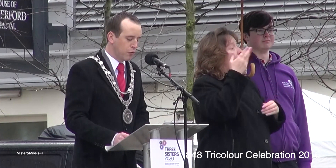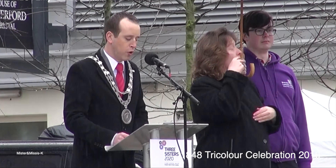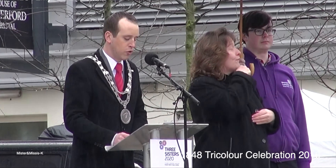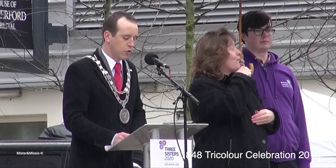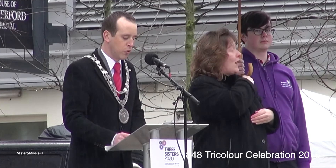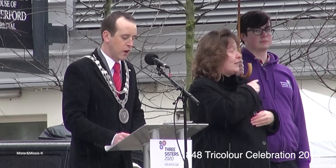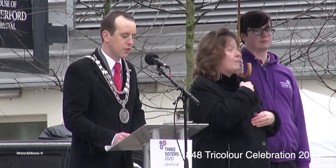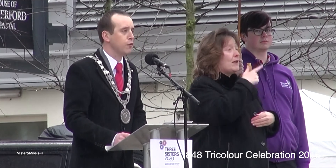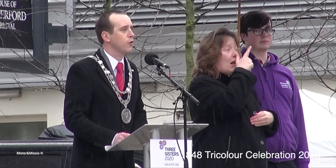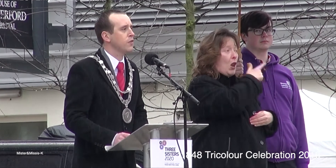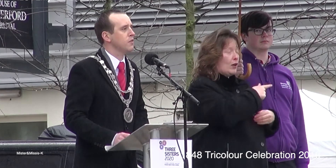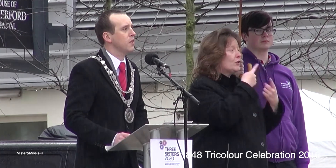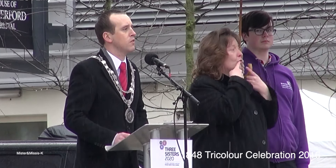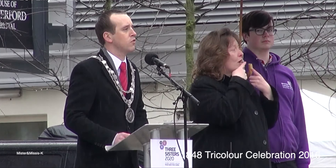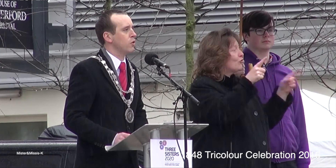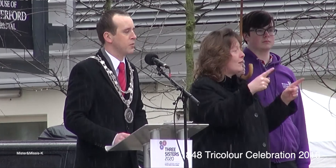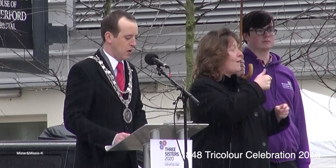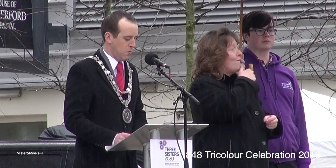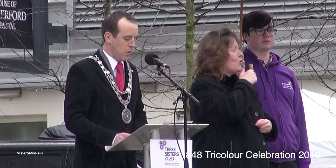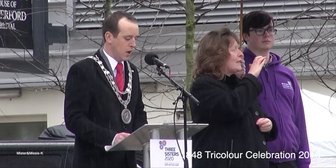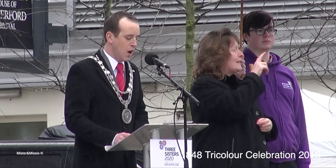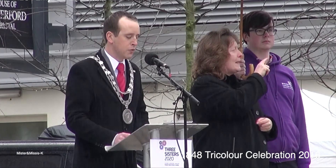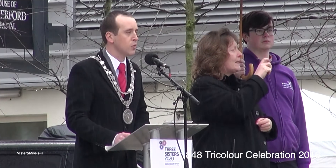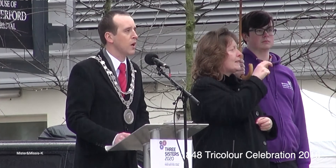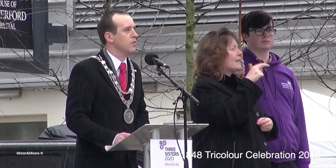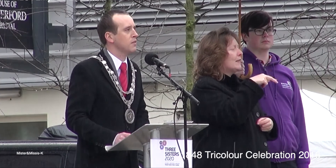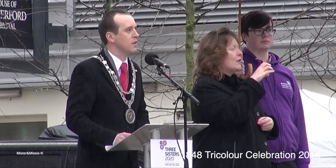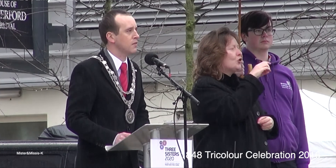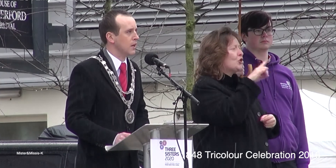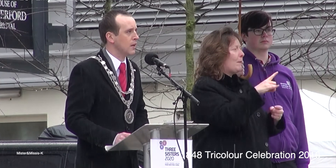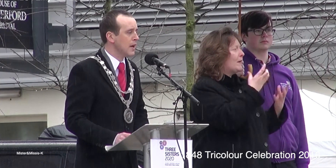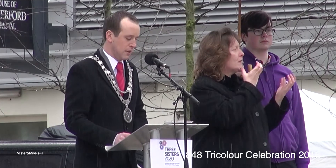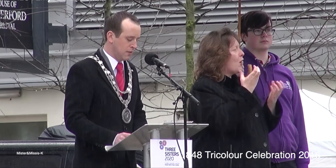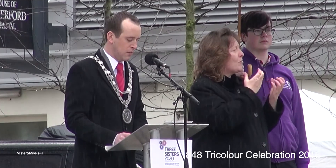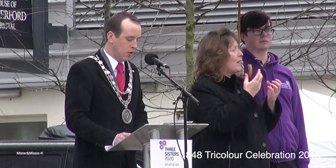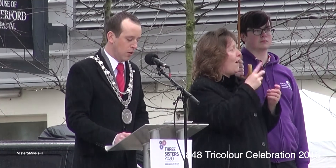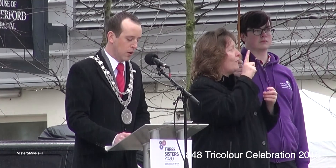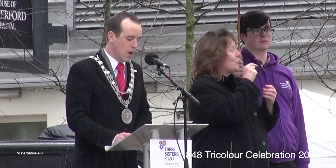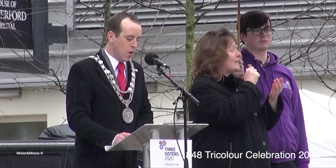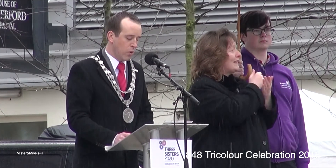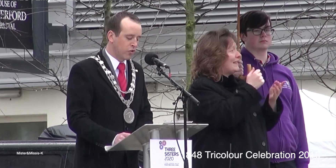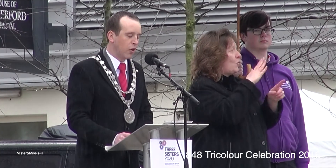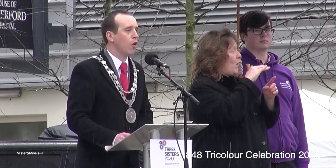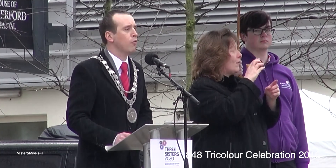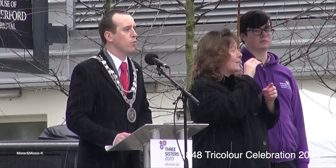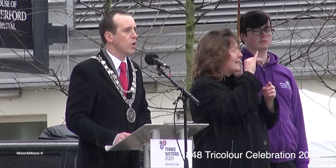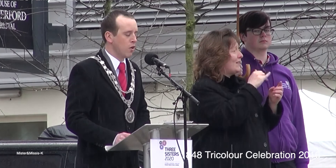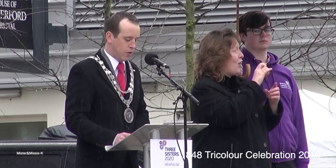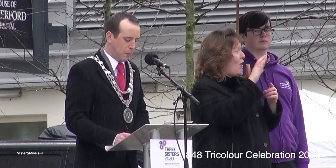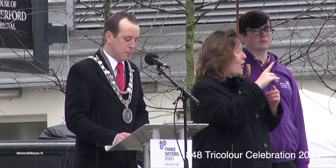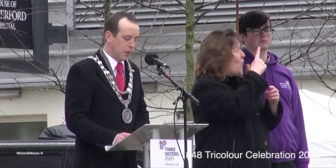had the good fortune to address the first citizenship ceremony of 2016 in City Hall, which saw